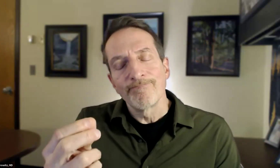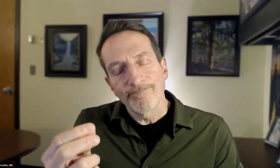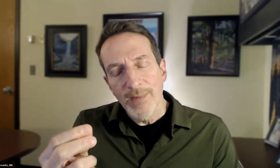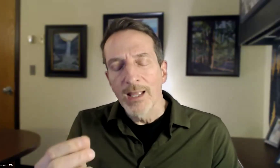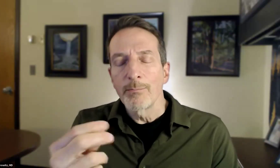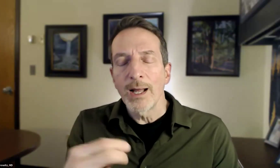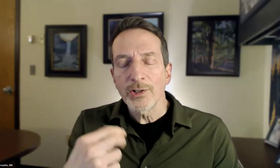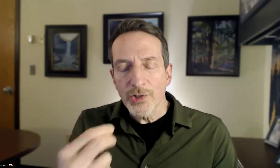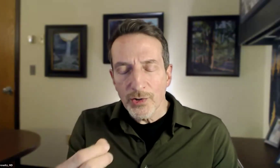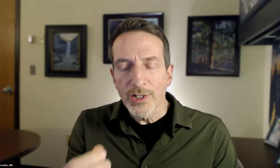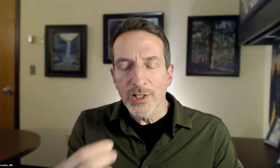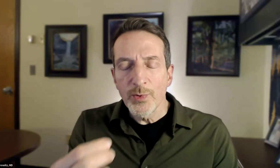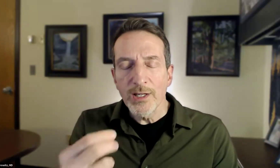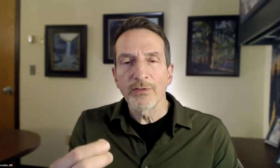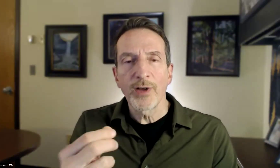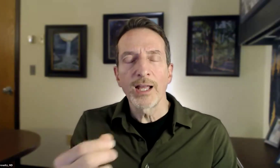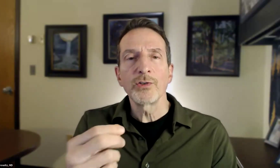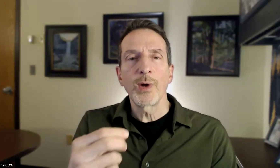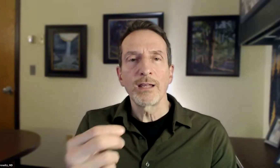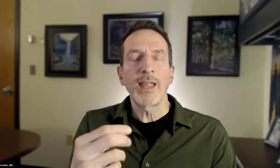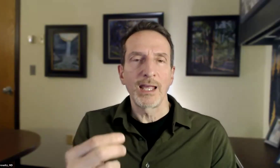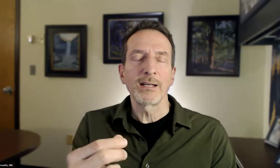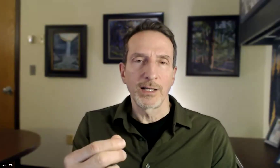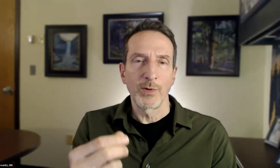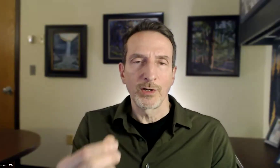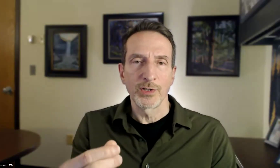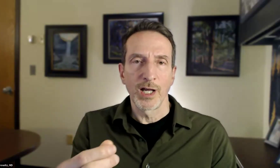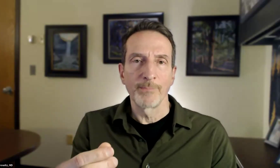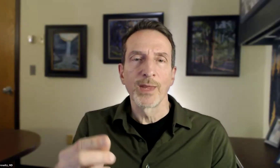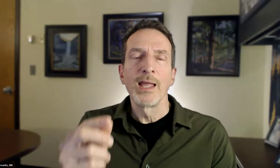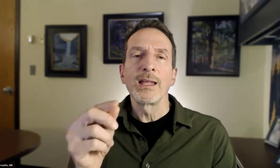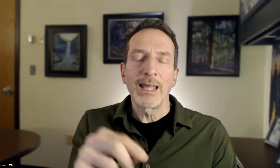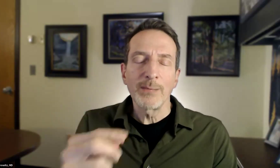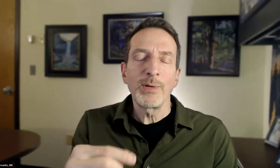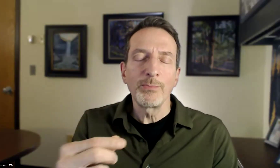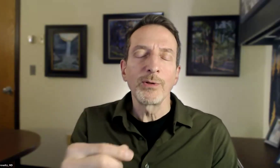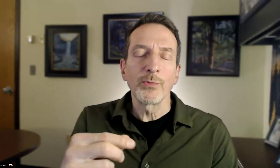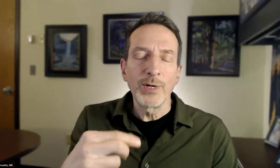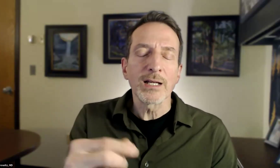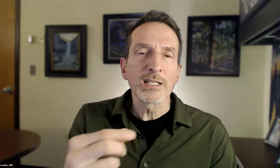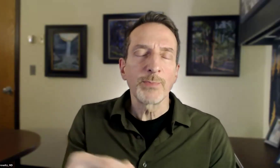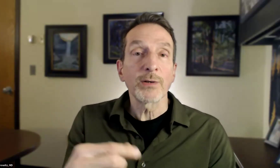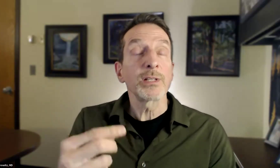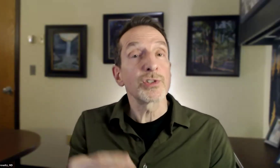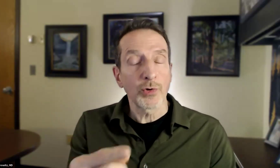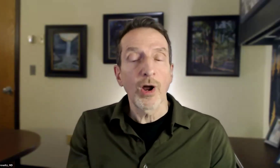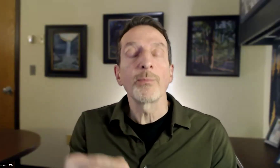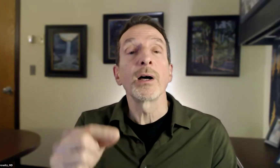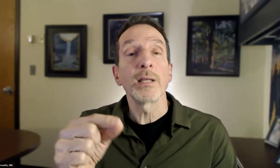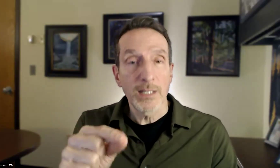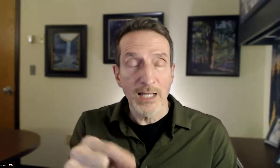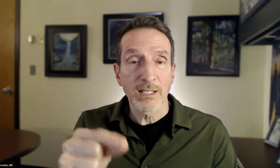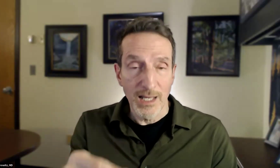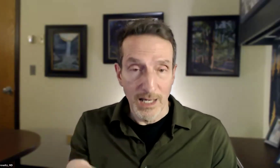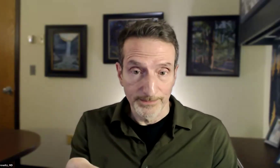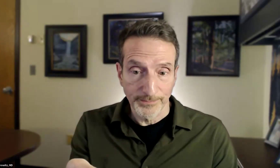my my assurance is we can find a way of handling what goes on. Can people re-experience